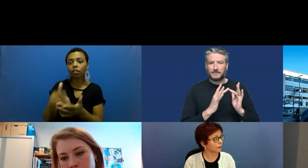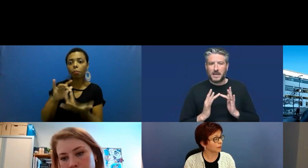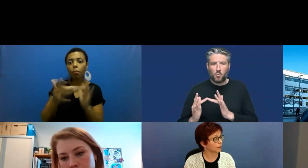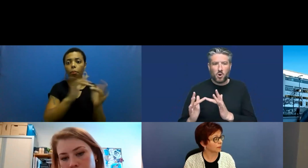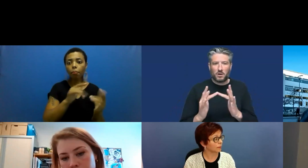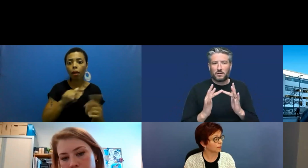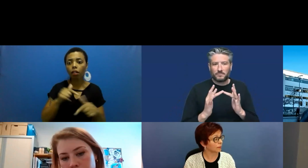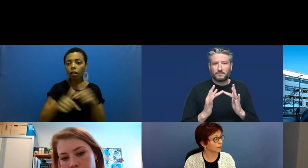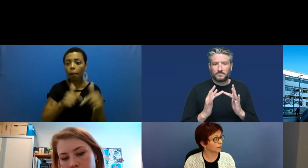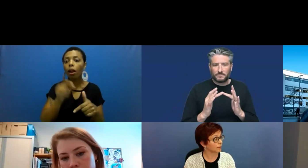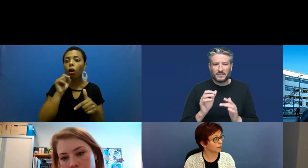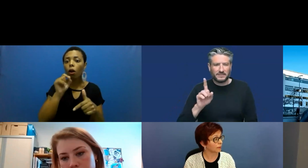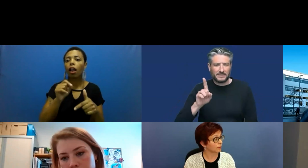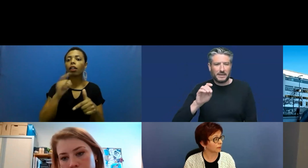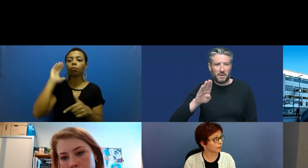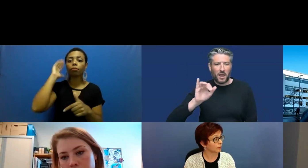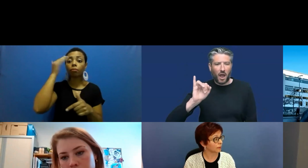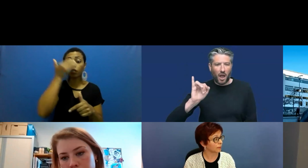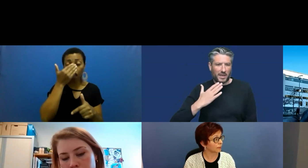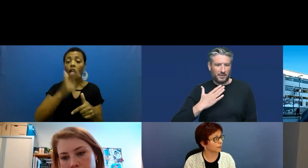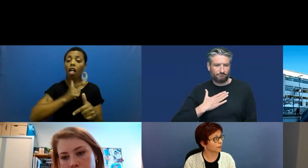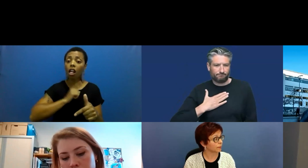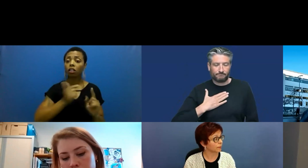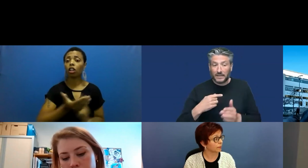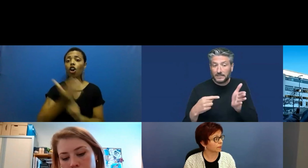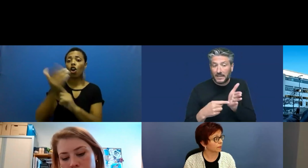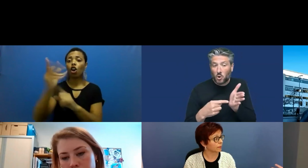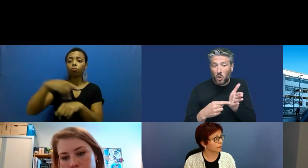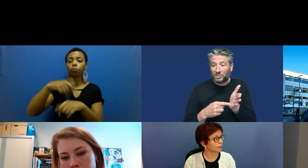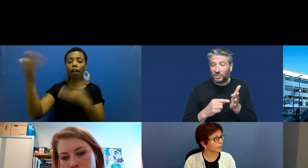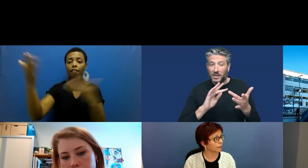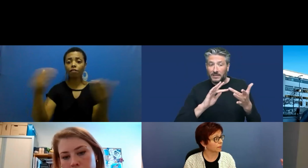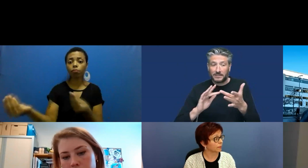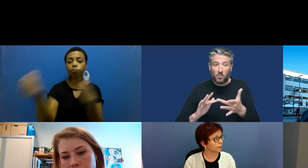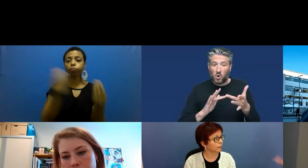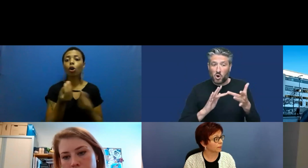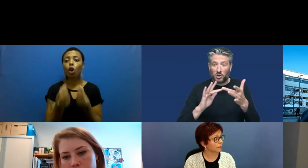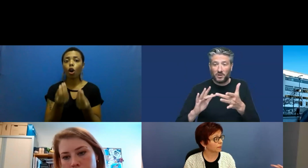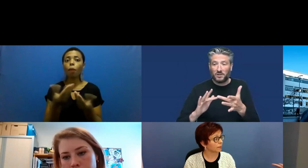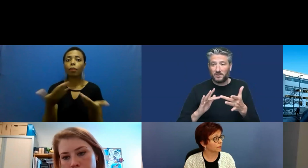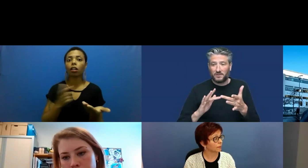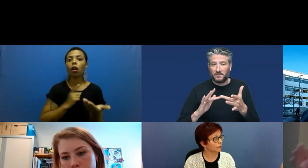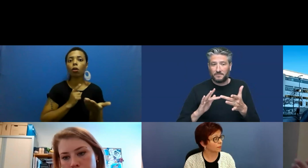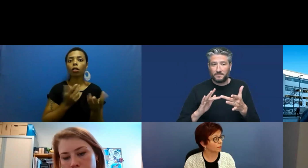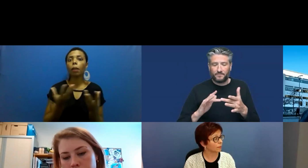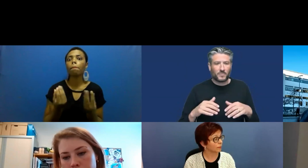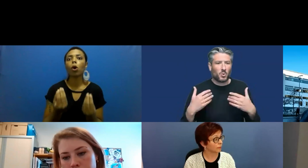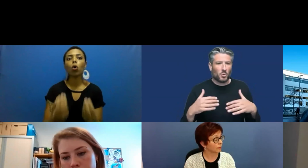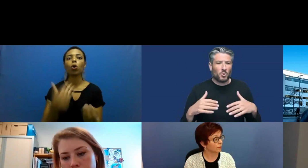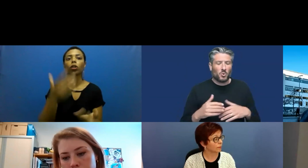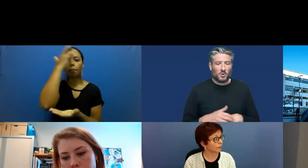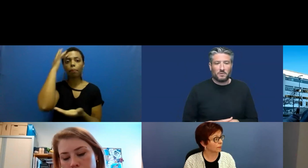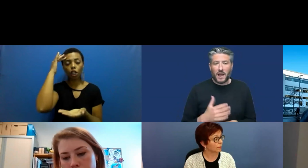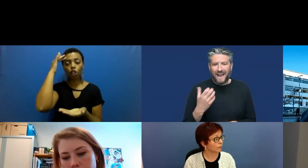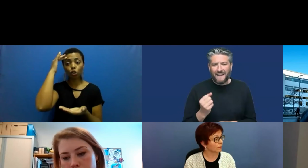International on technology. And our networks consist of several members from different countries. And